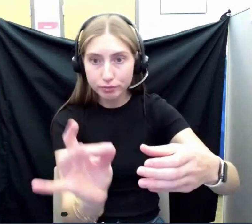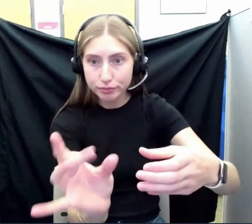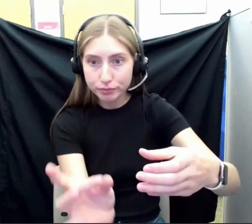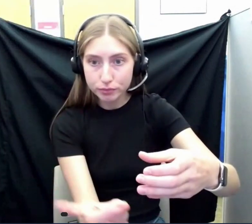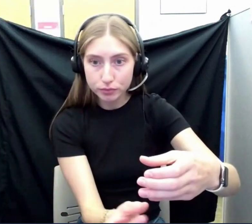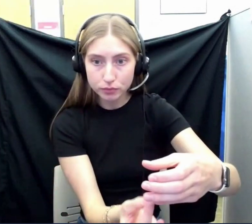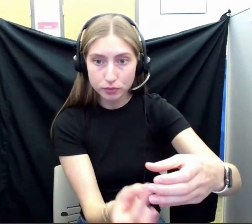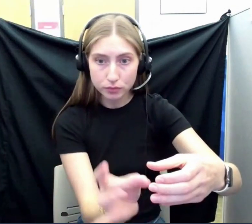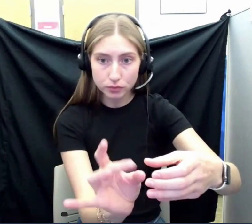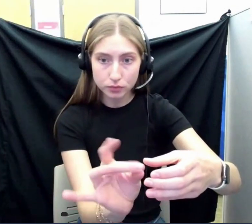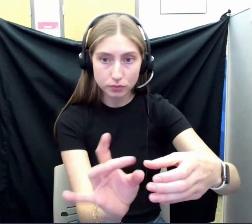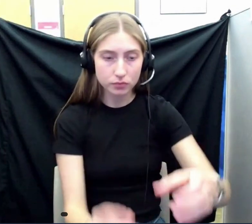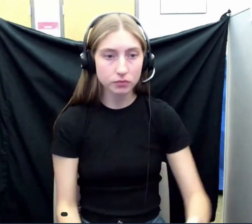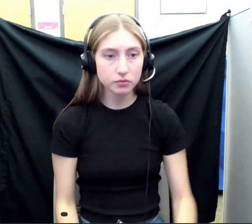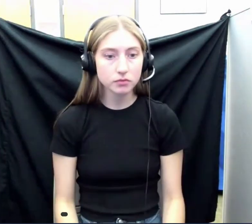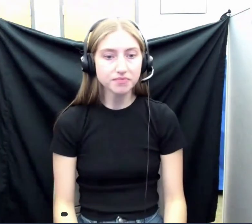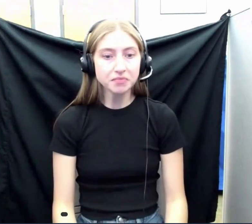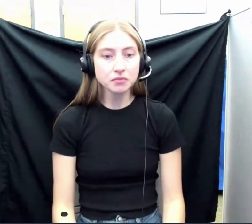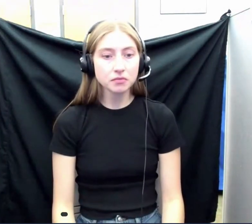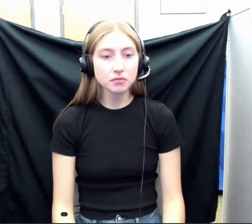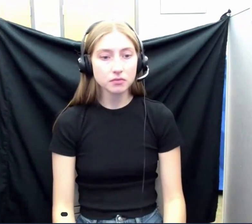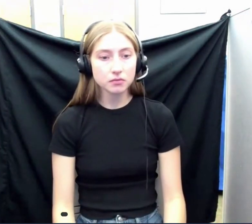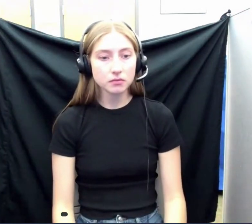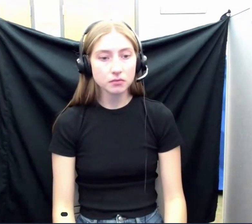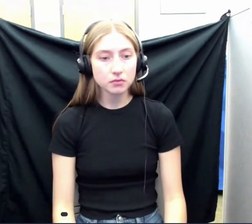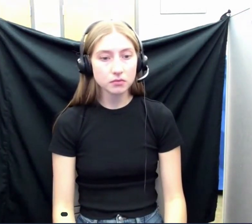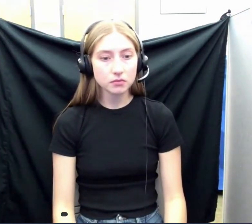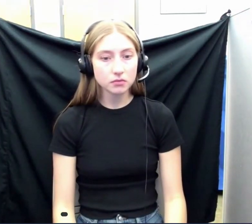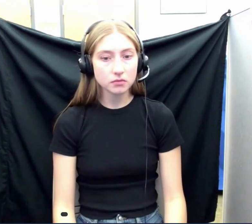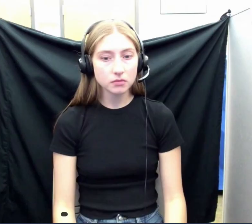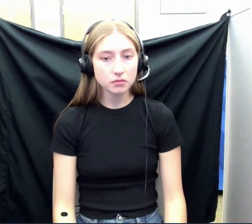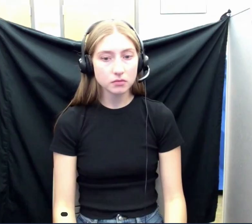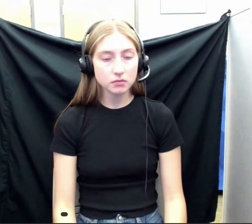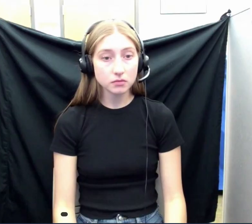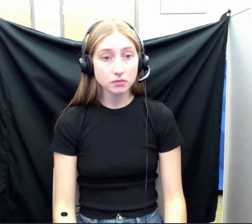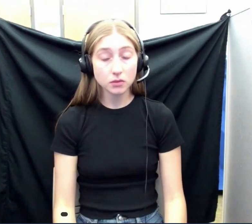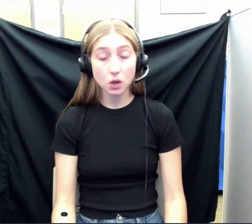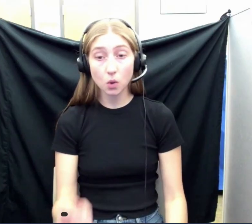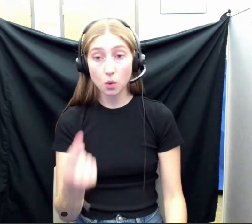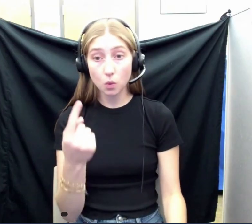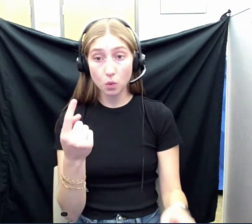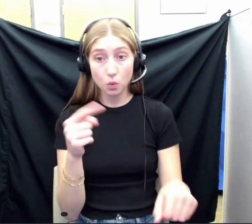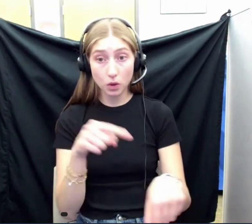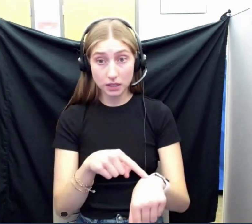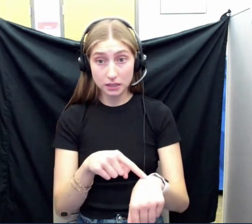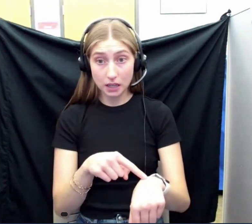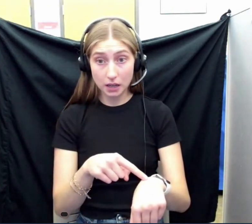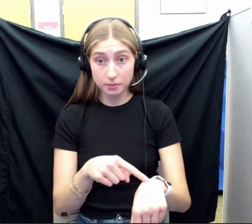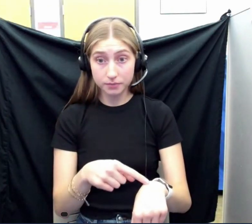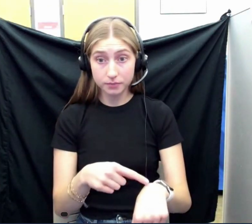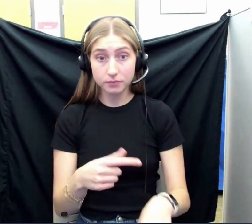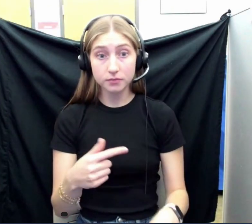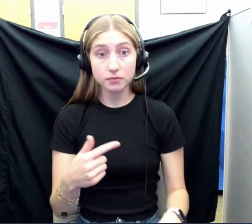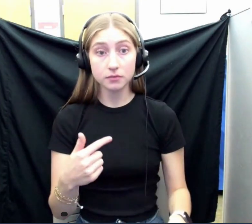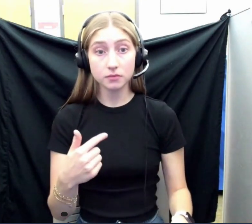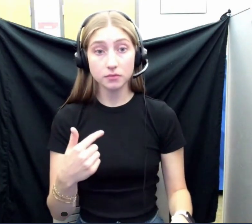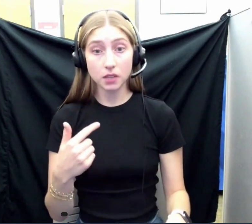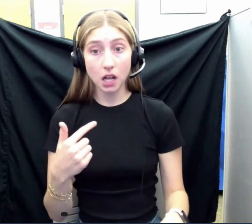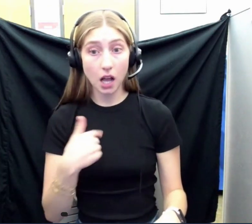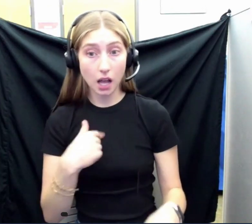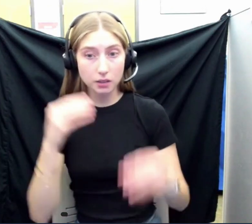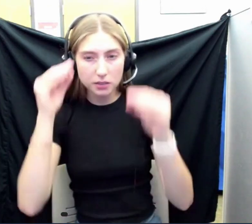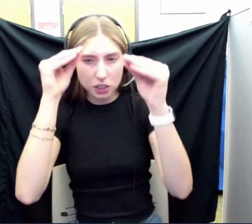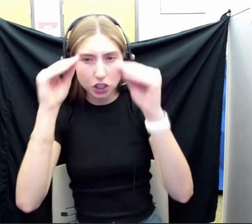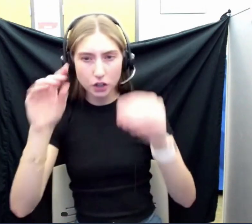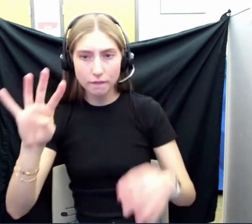this, we'll do it here in just a little bit. One time I was talking about condensation with these fourth grade kids, and I told them, here's a glass, it's got water